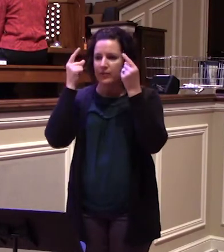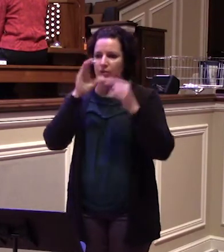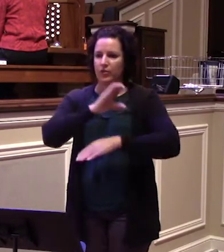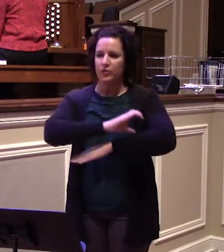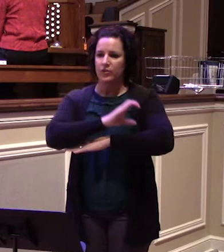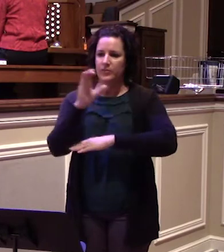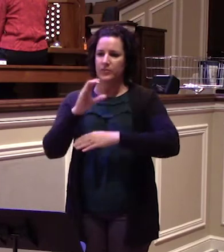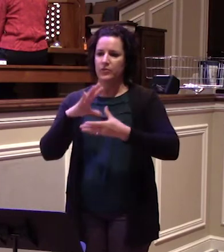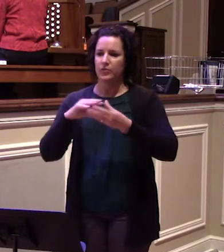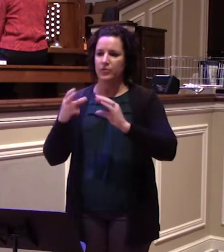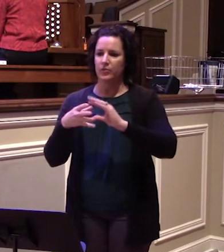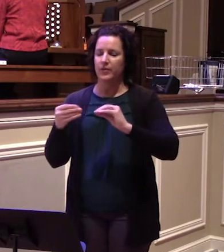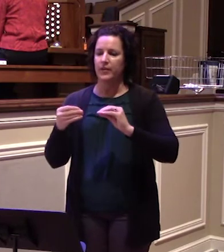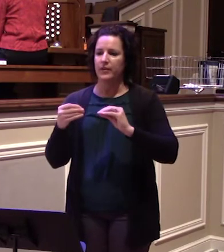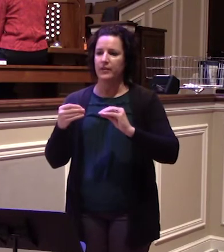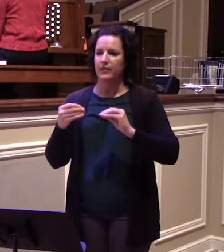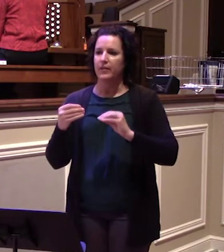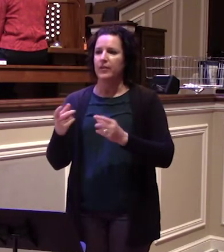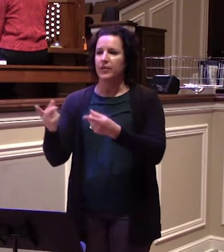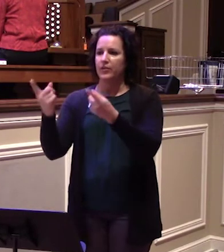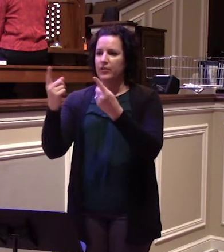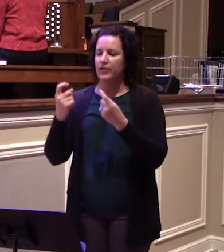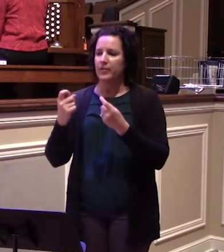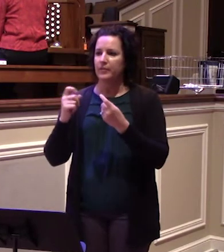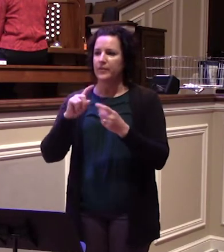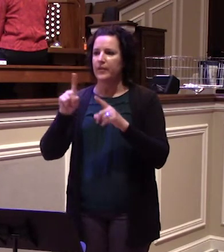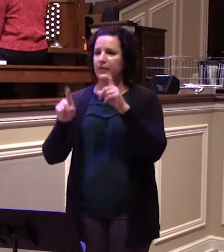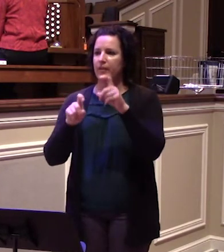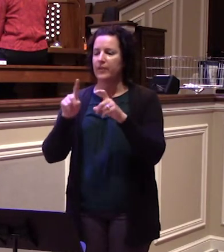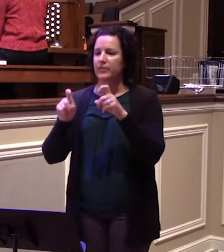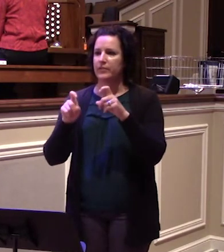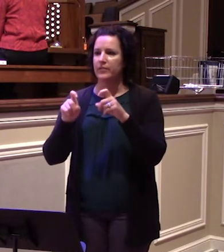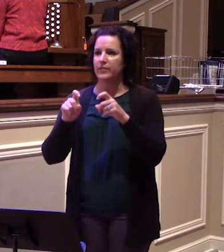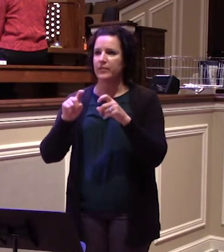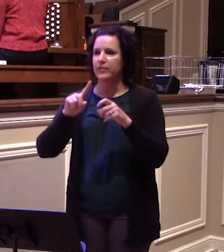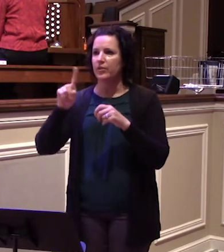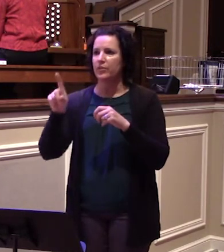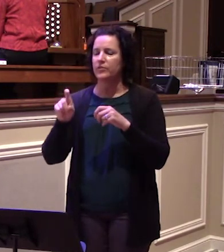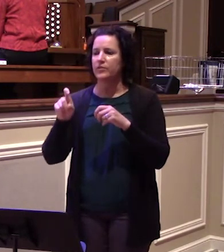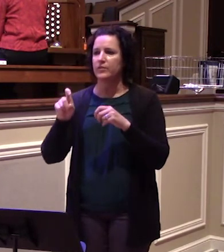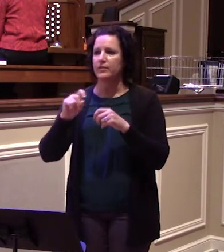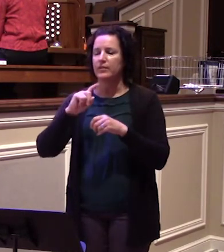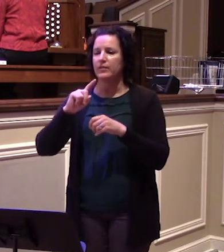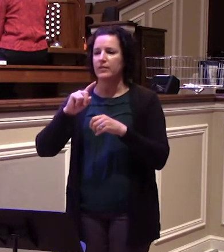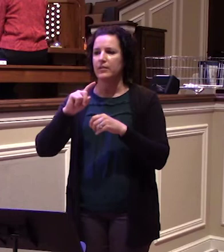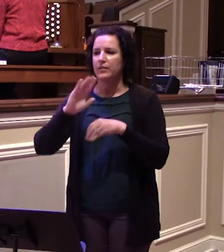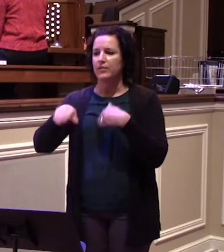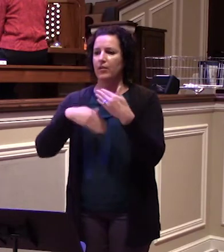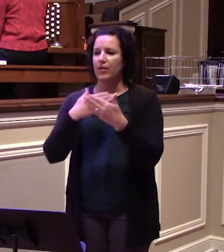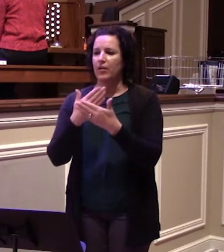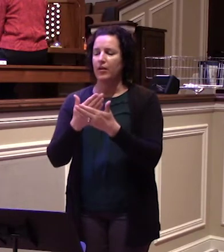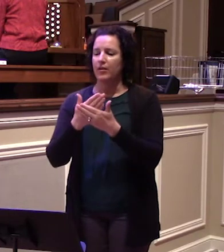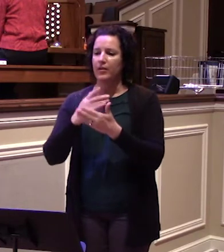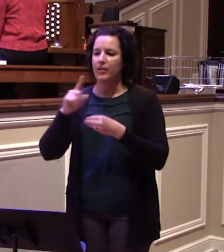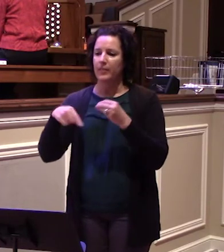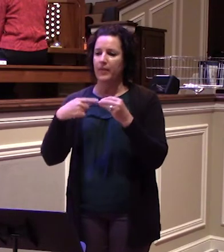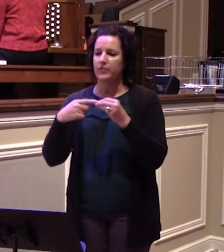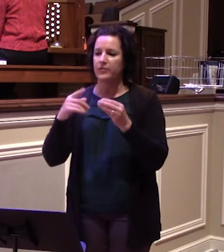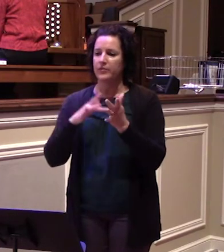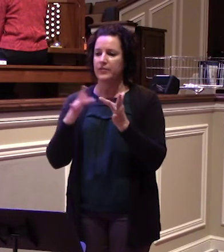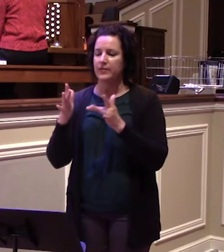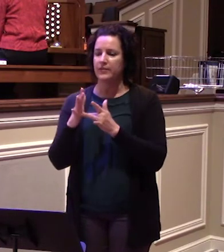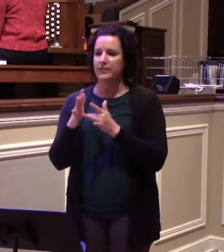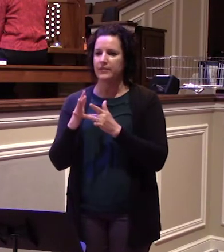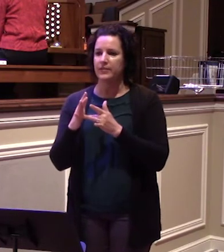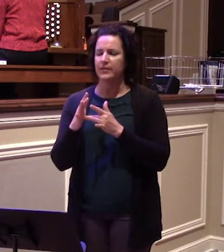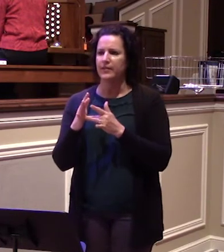But this morning you've come to grasp its essential element. It's all about Jesus. Well, in a moment we're going to stand and we're